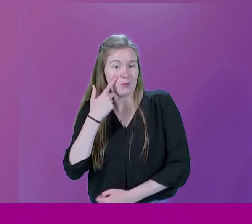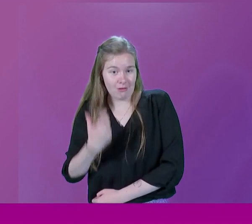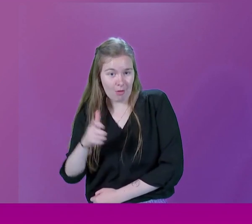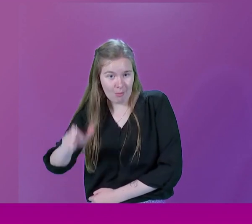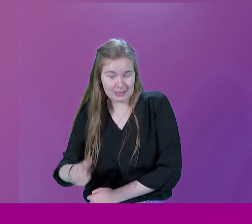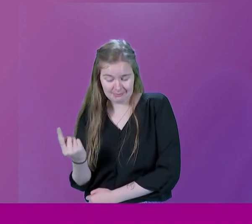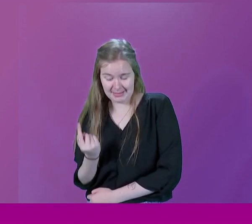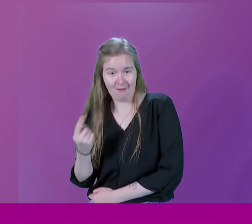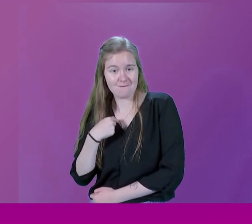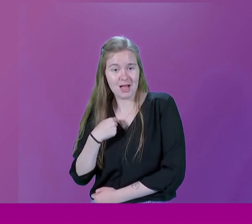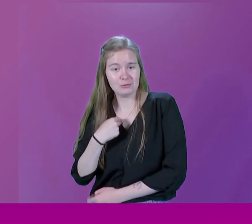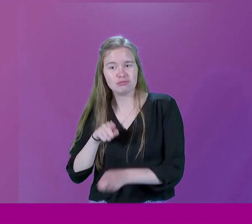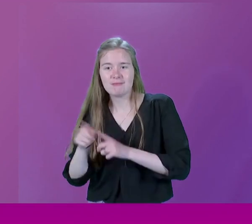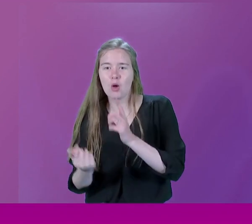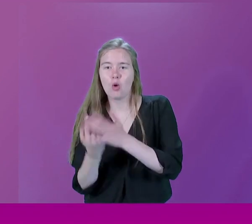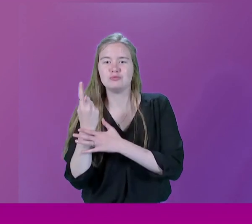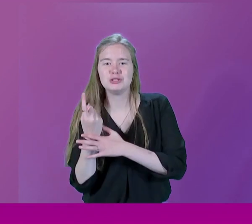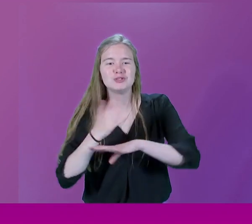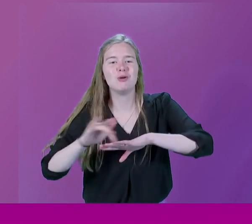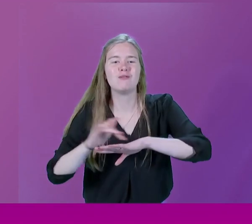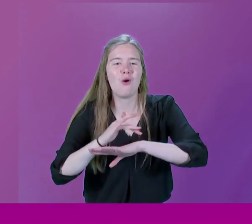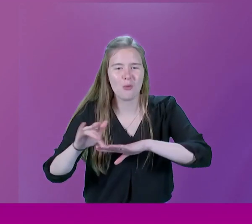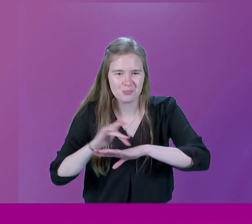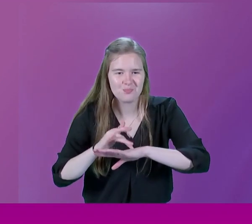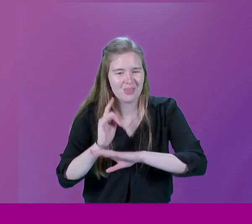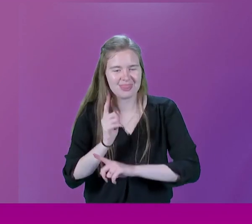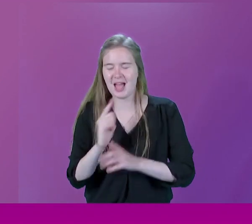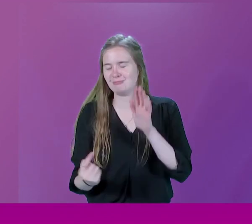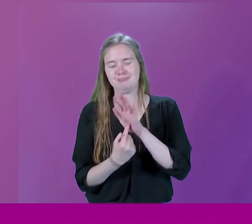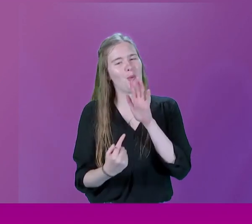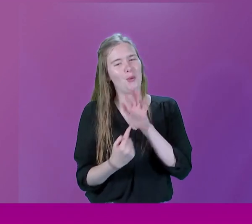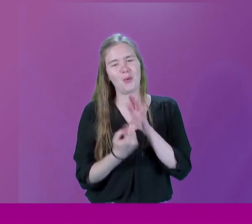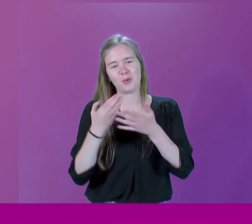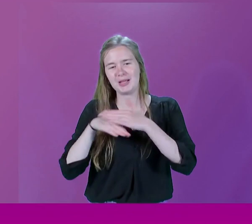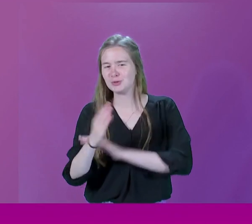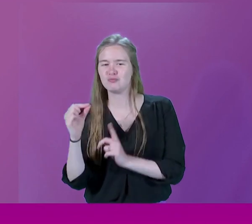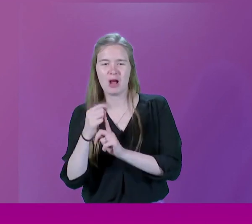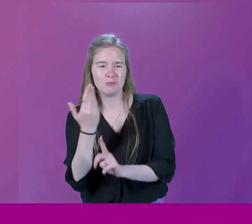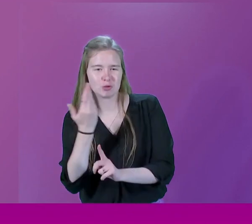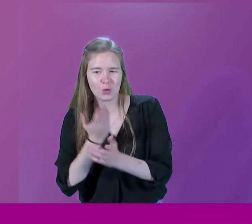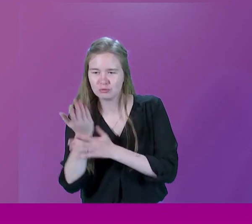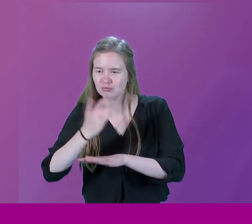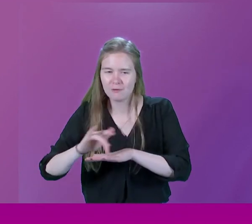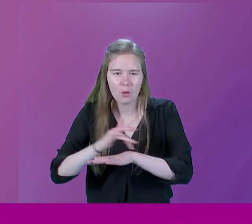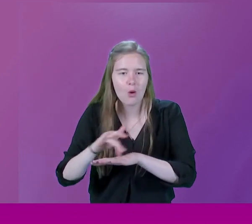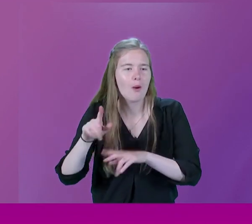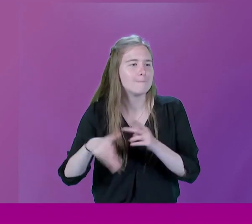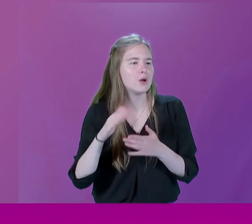was having those opportunities to perform. I think that was so important, going into primary schools to perform, going